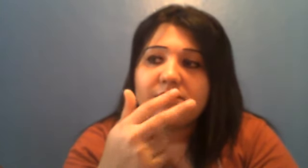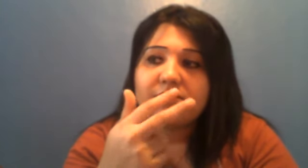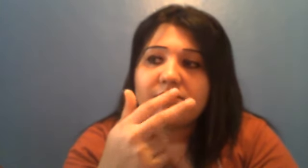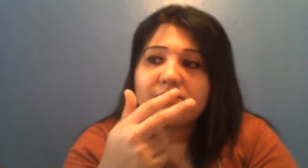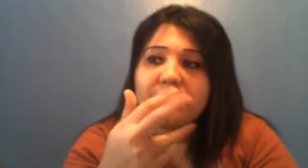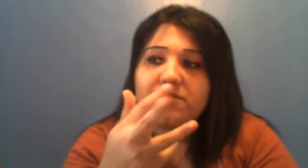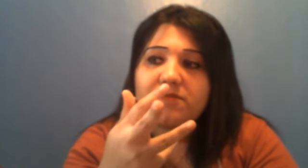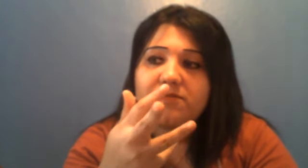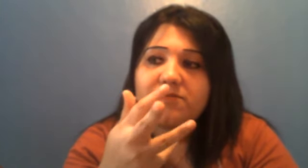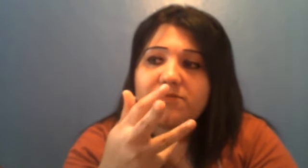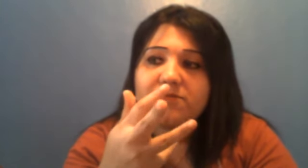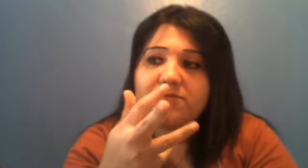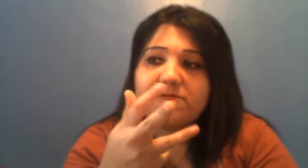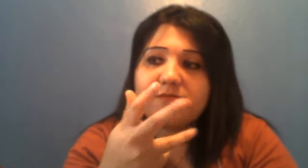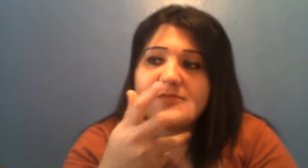I already